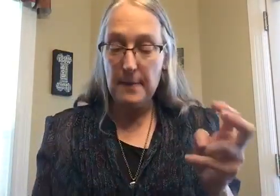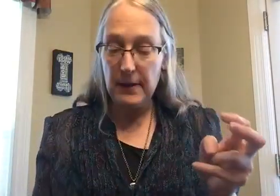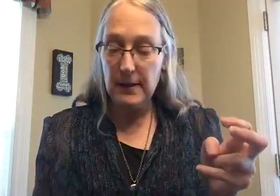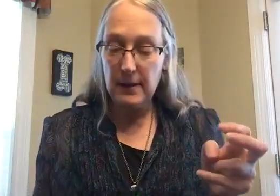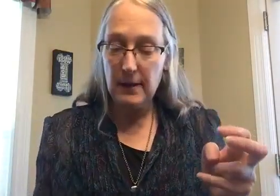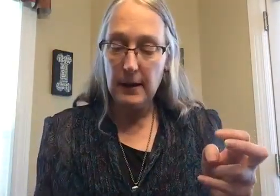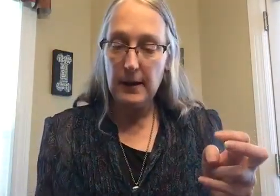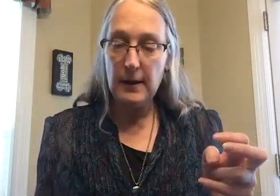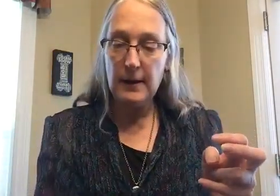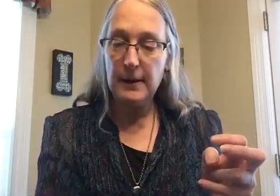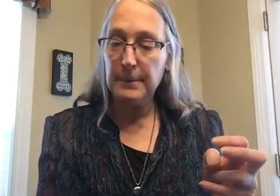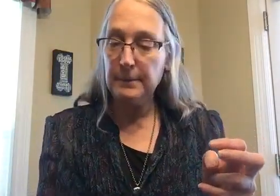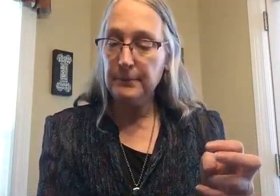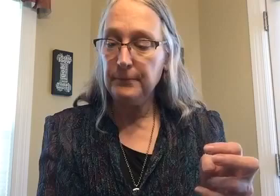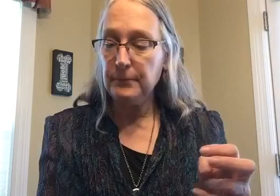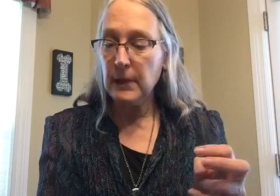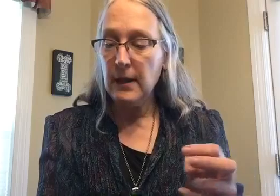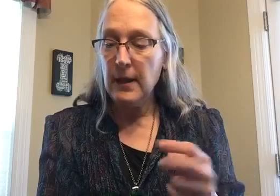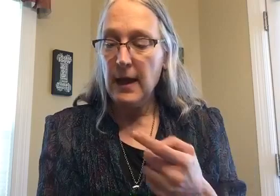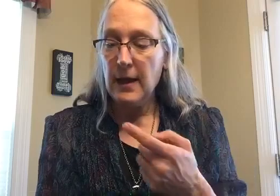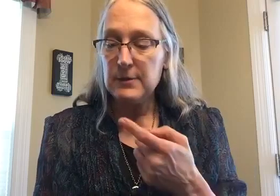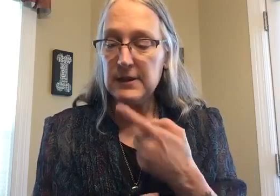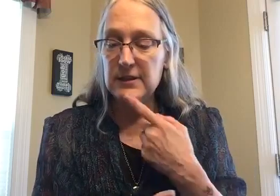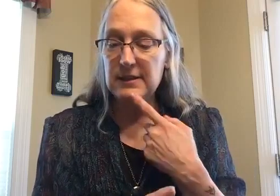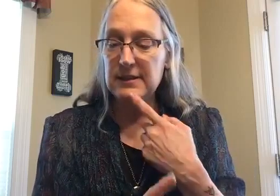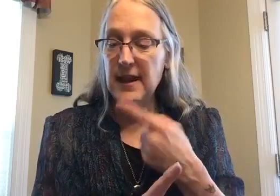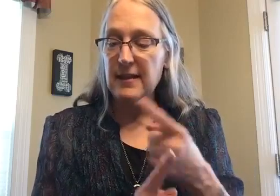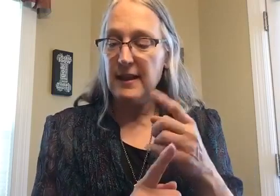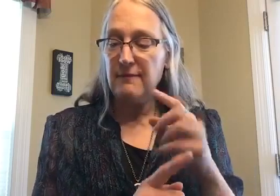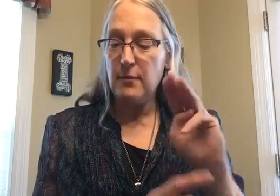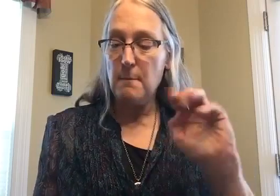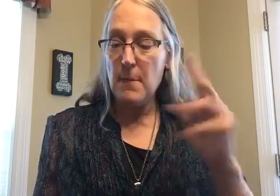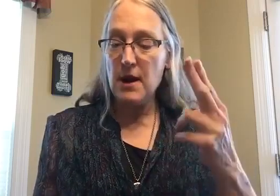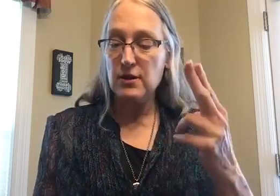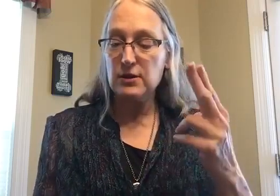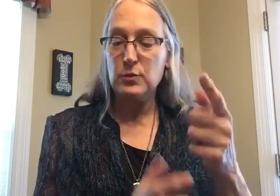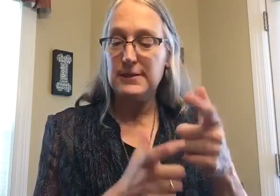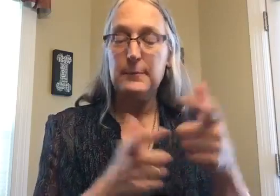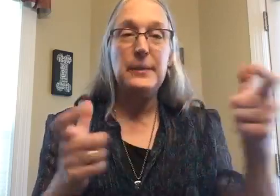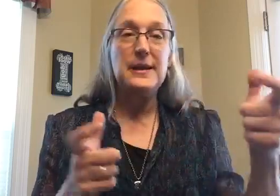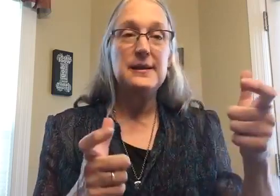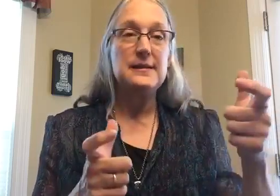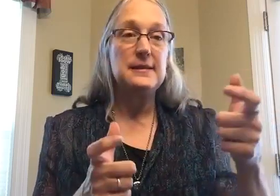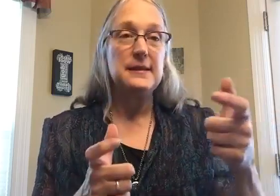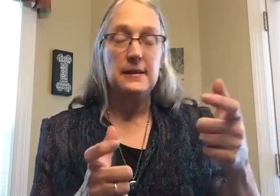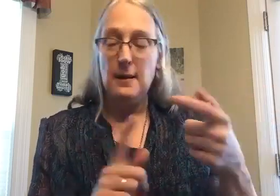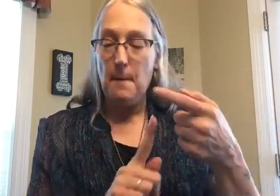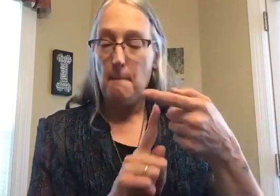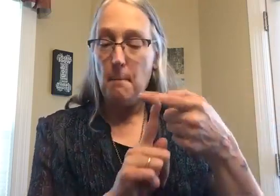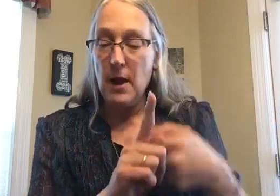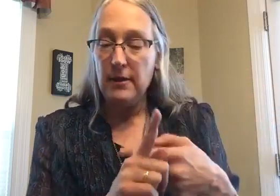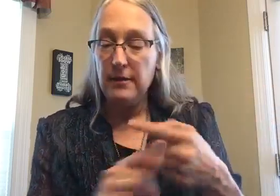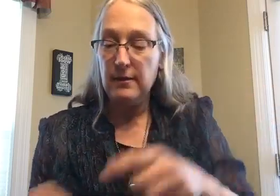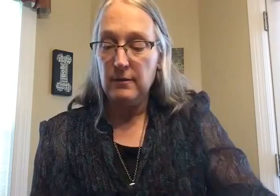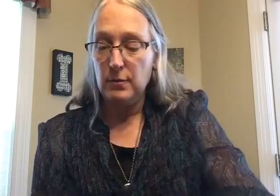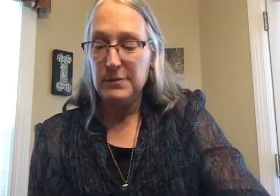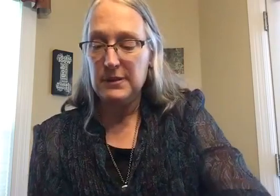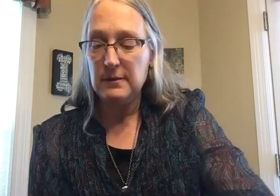topic, I was going to just say that for March was the biggest month. Oops,